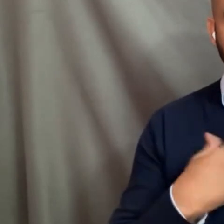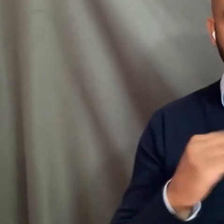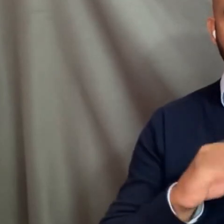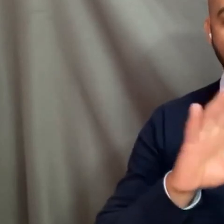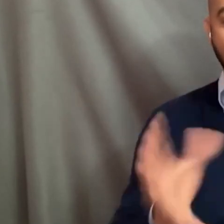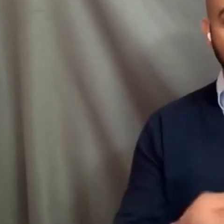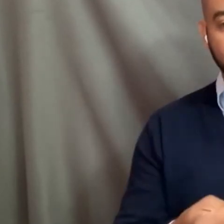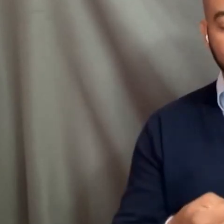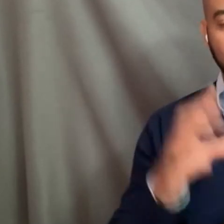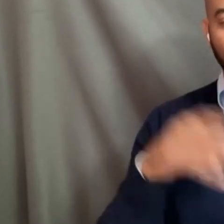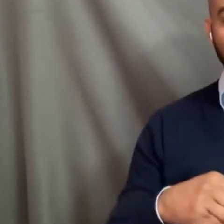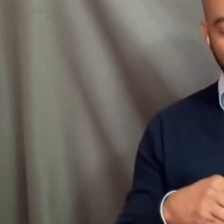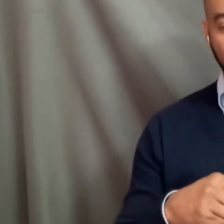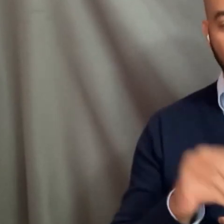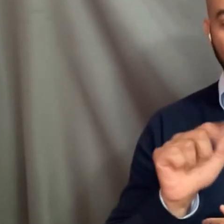text.